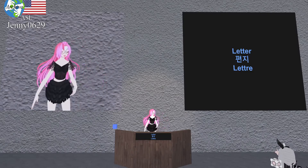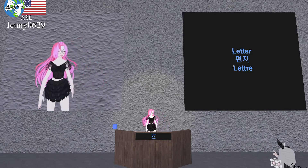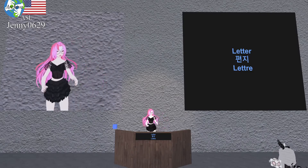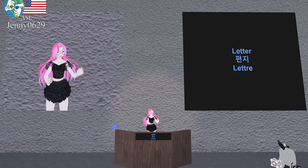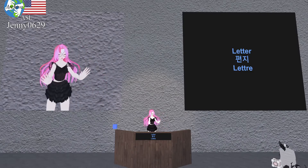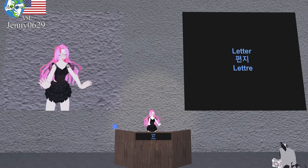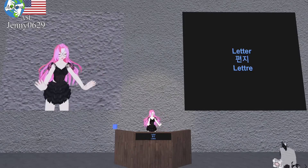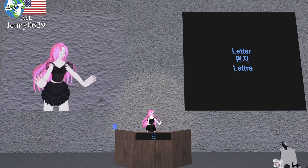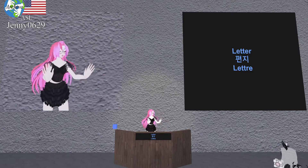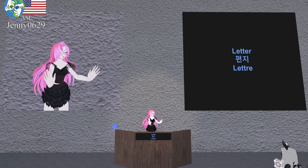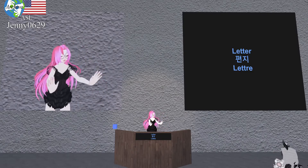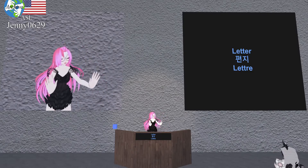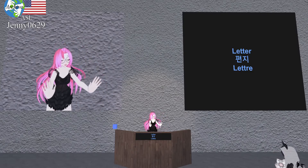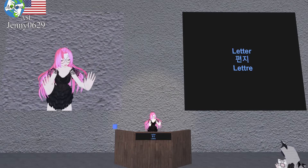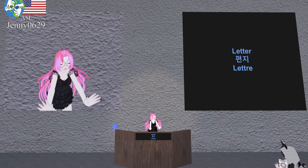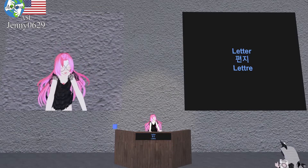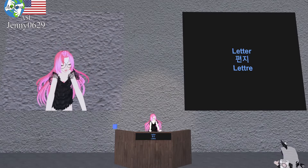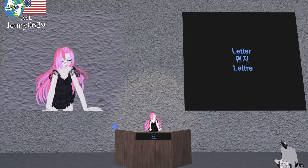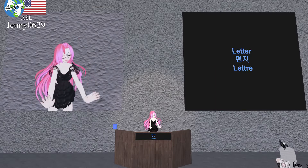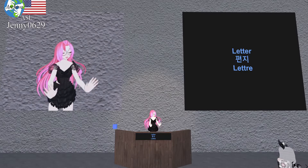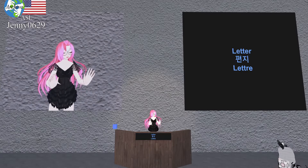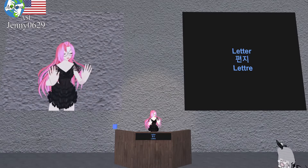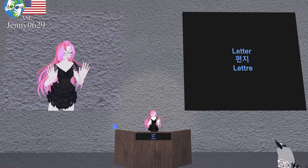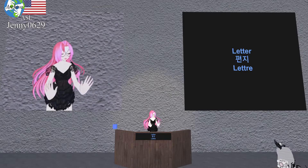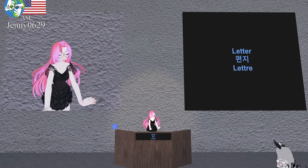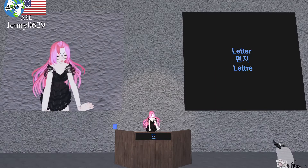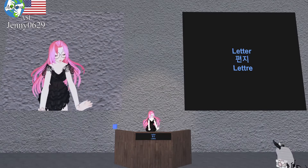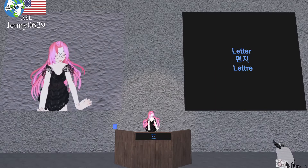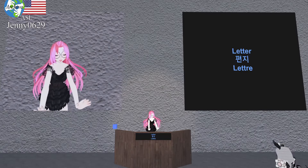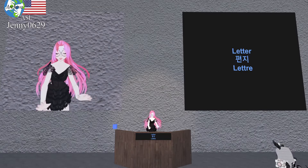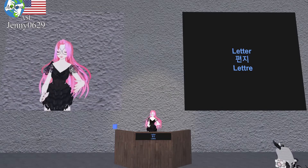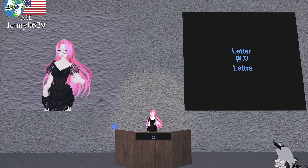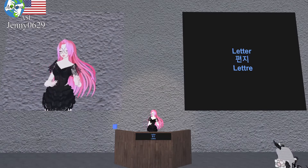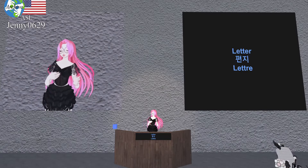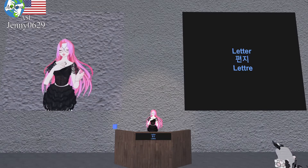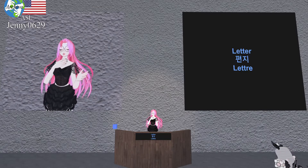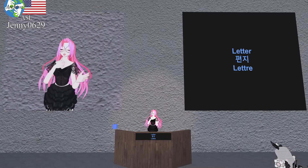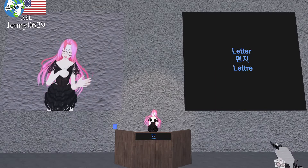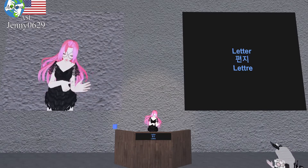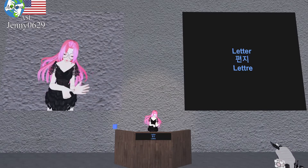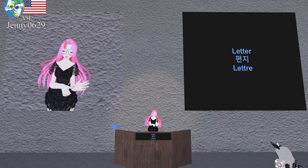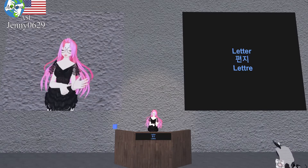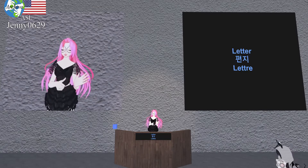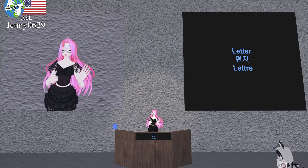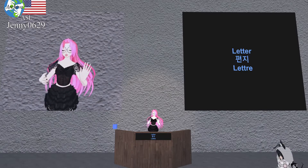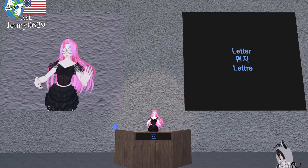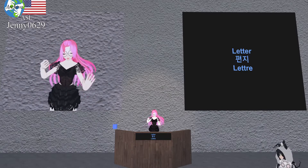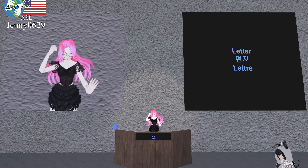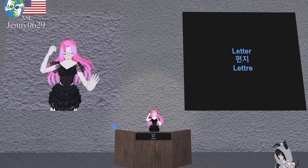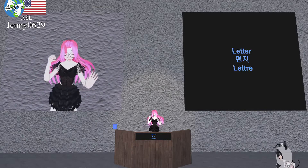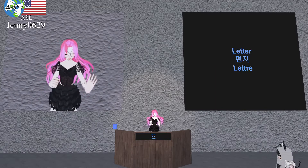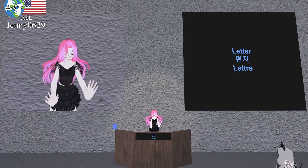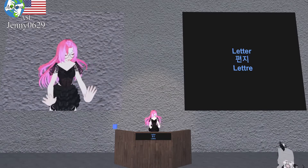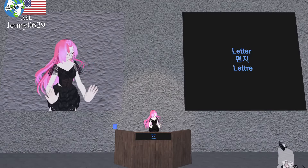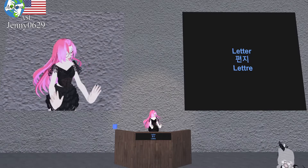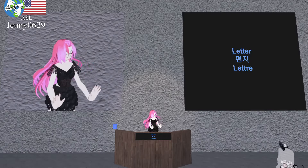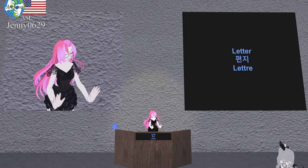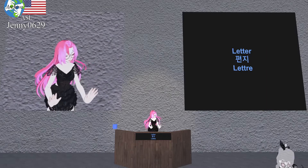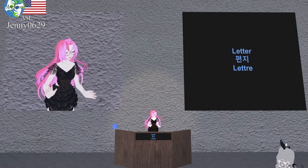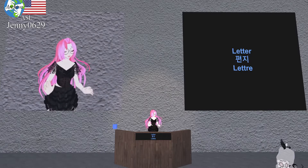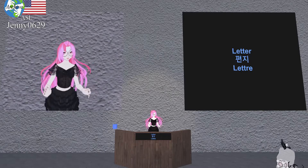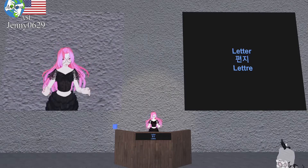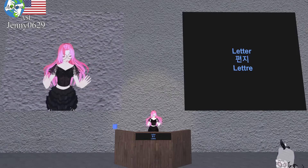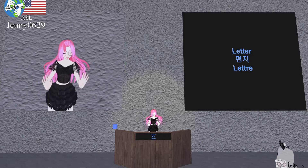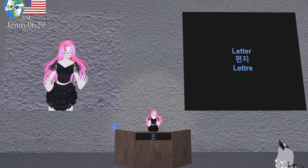And they, like, go back. I'm like, dude, you don't have to hit your head. It's okay. Like, you don't have to lick your thumb. You don't have to hit your head. You're